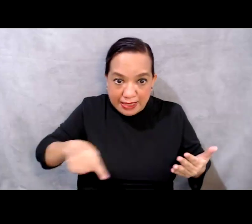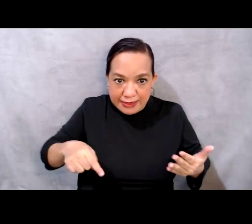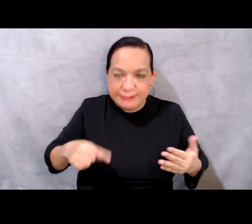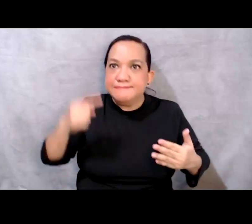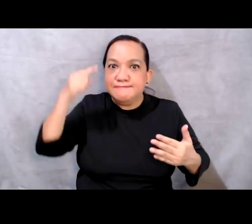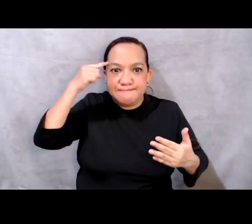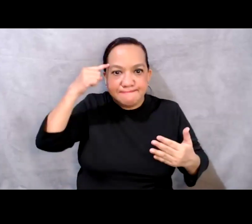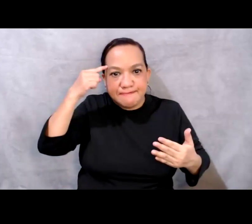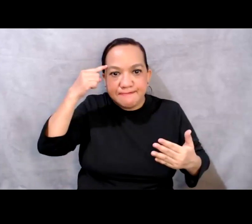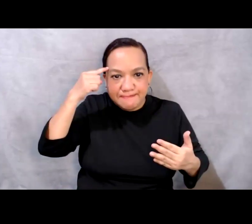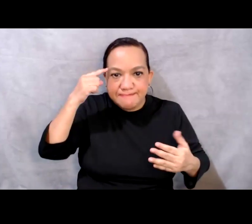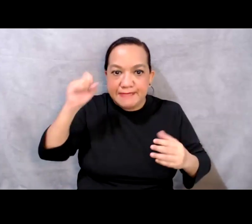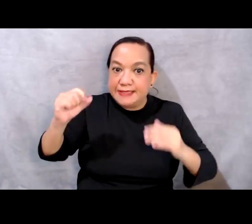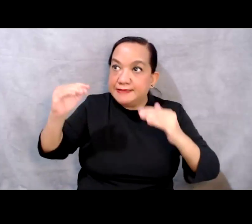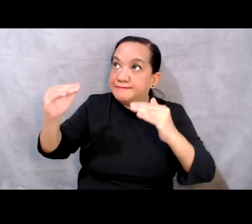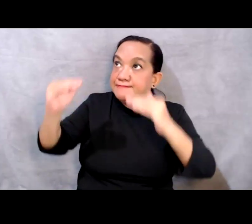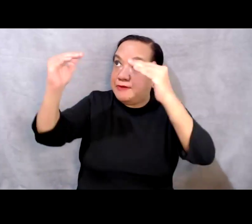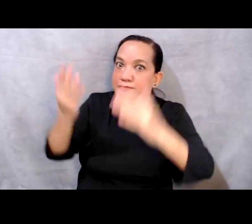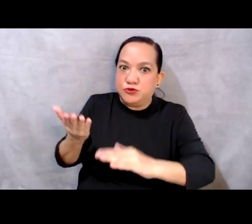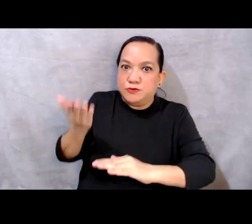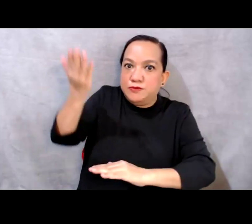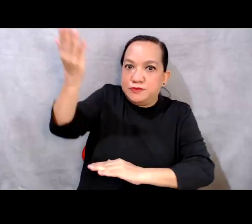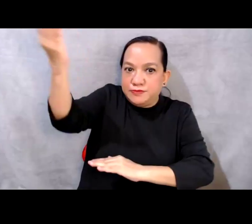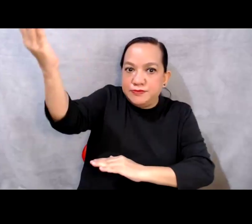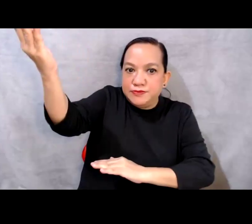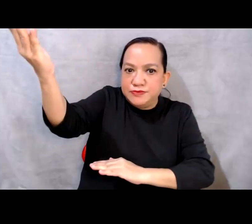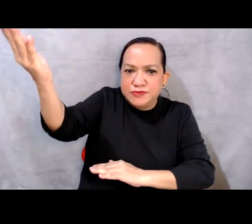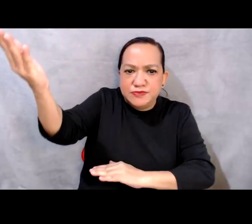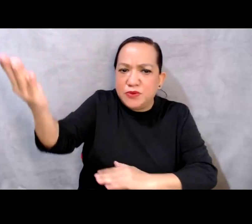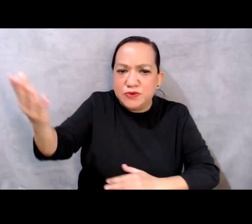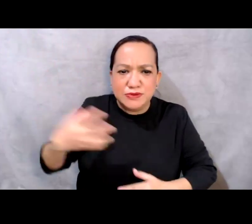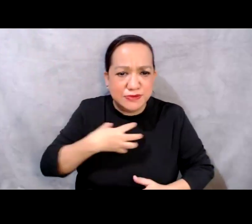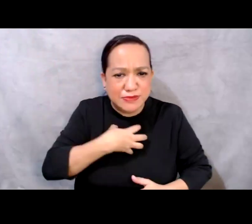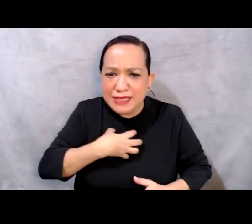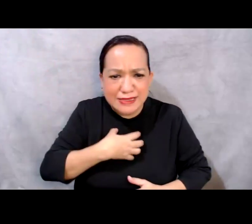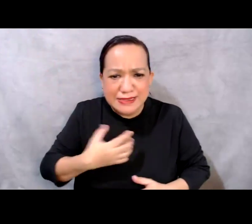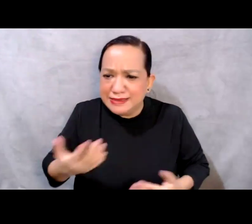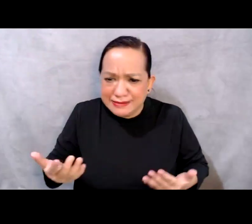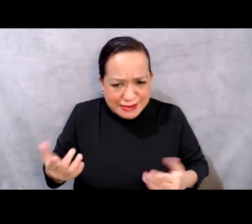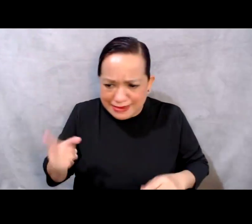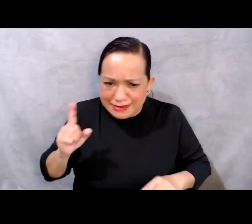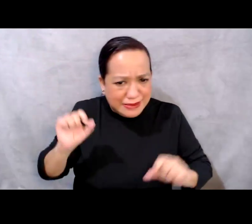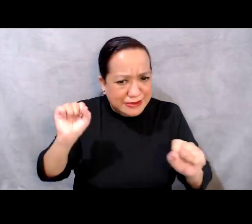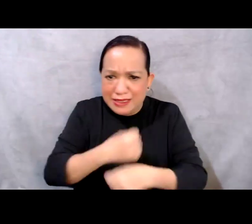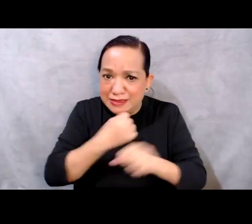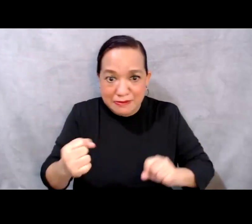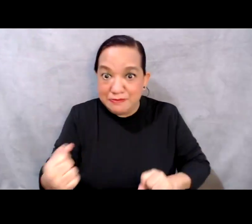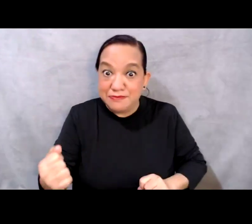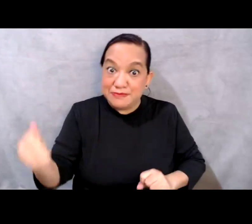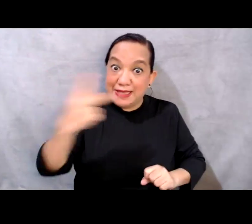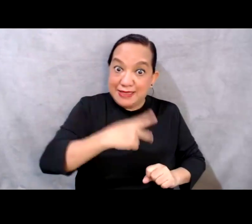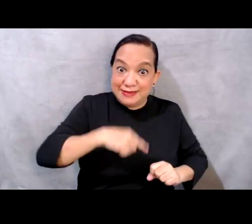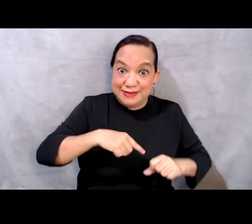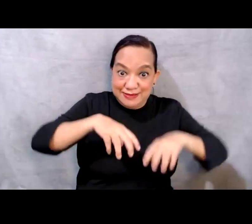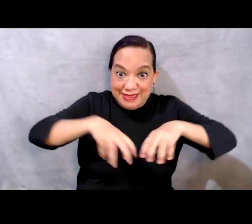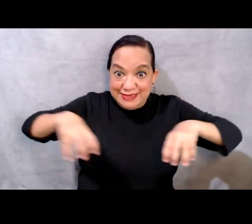take back your complaint, you will never be able to reestablish your shops, and we will see that you're driven out.